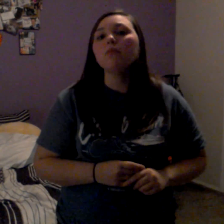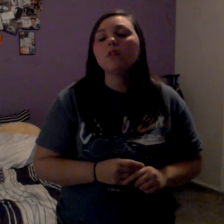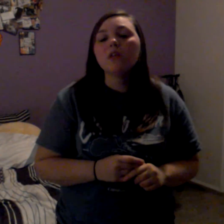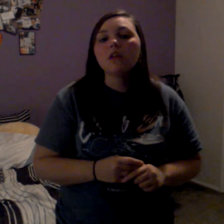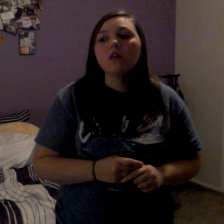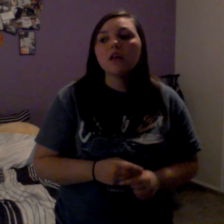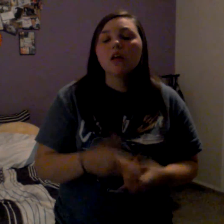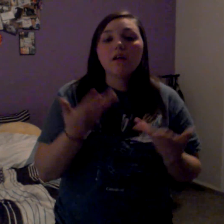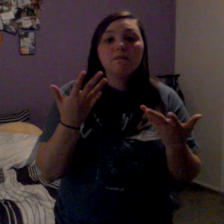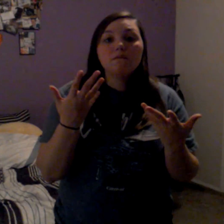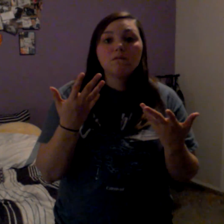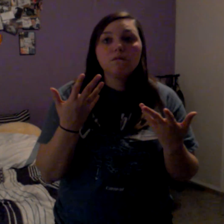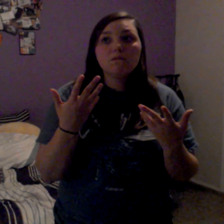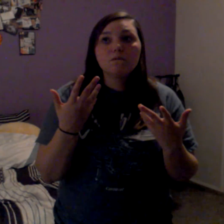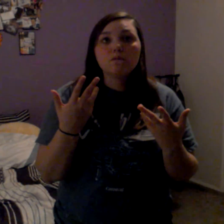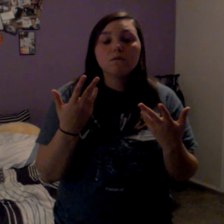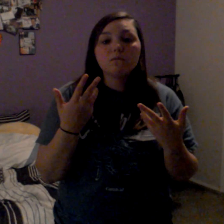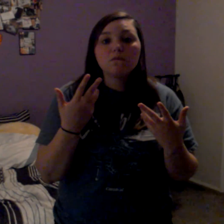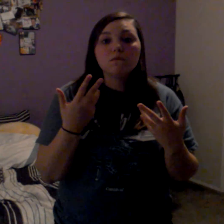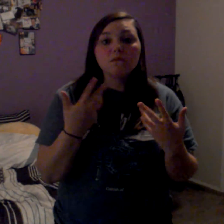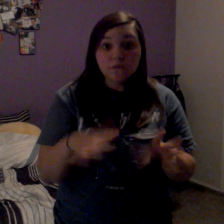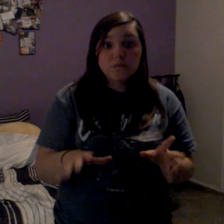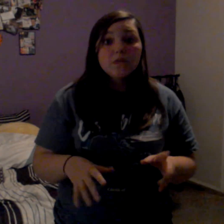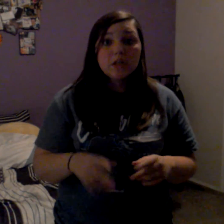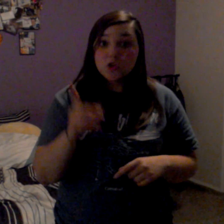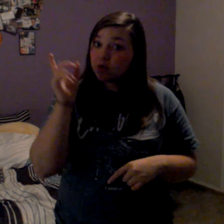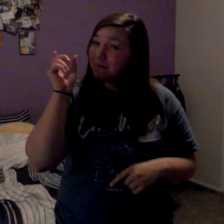be sure to relay to the paramedics